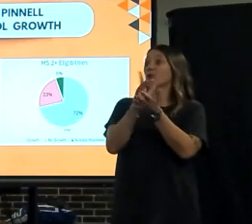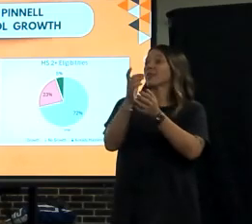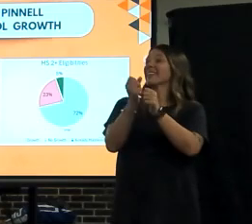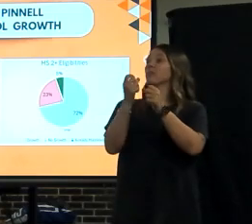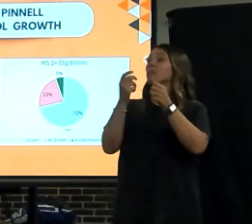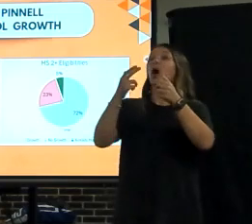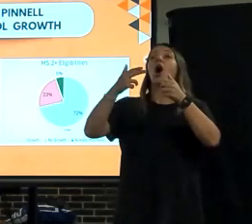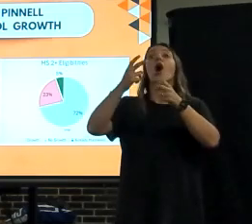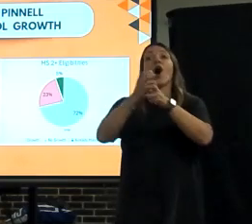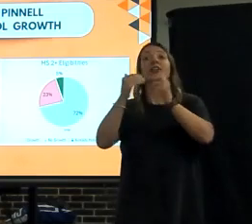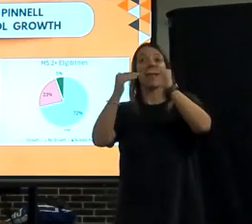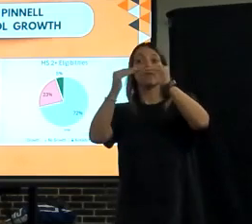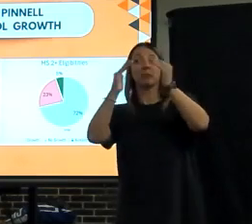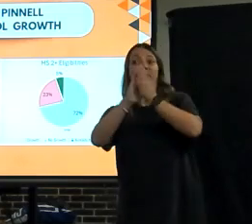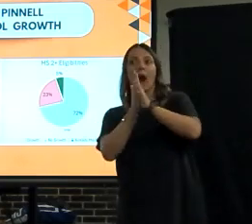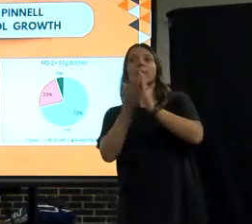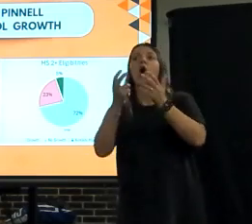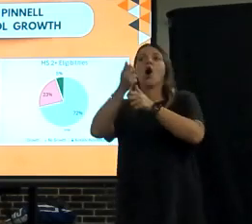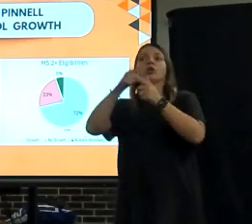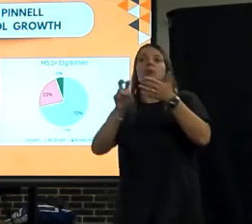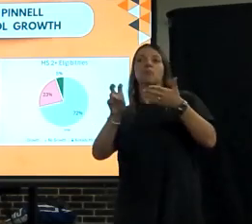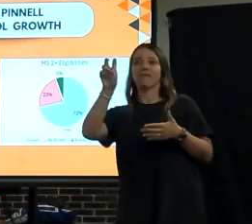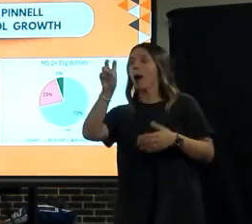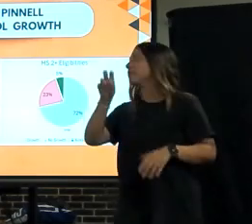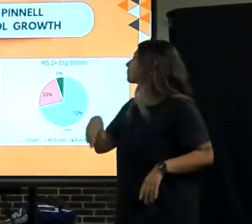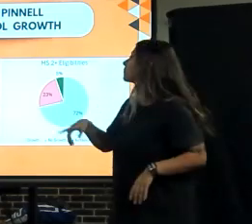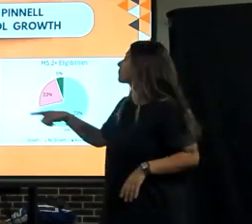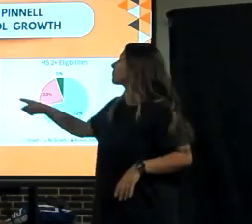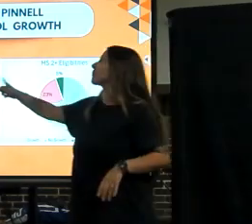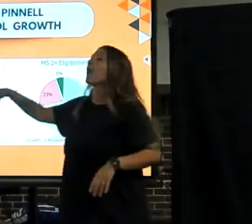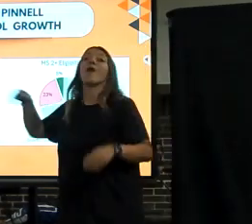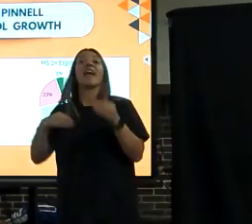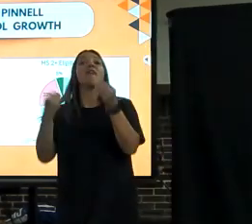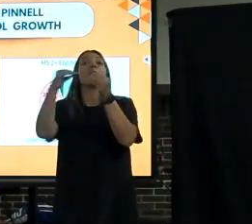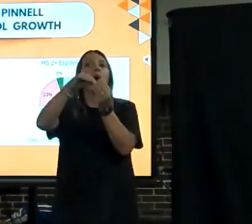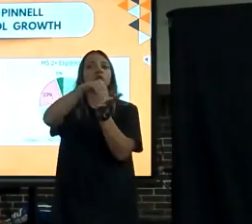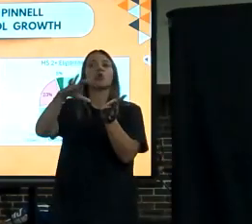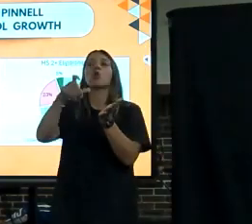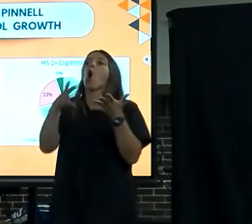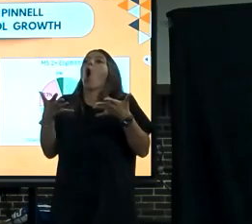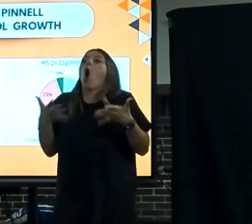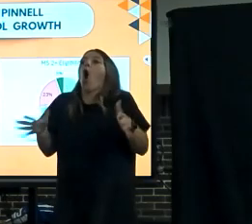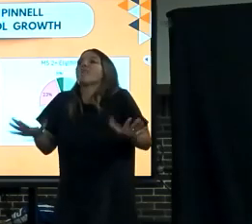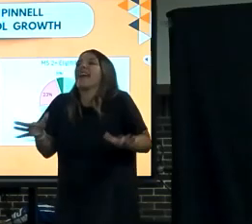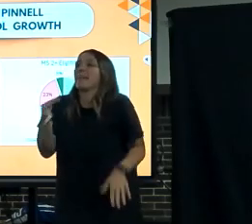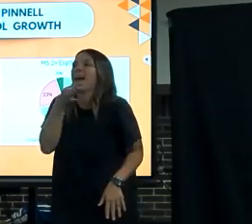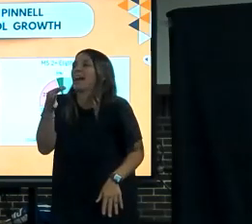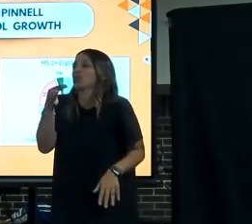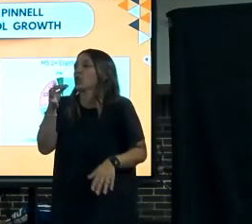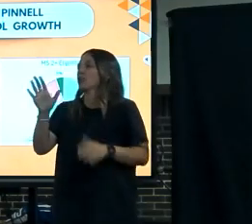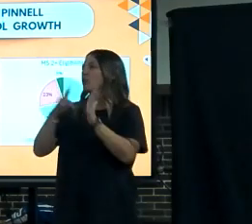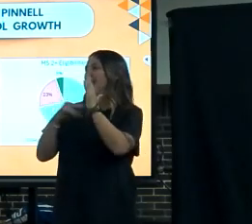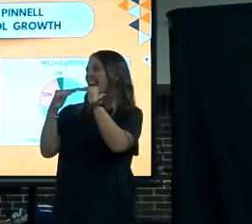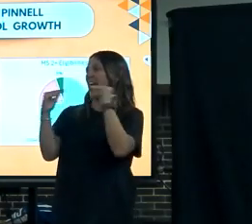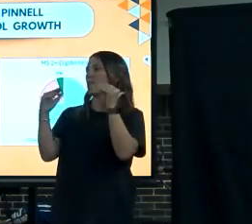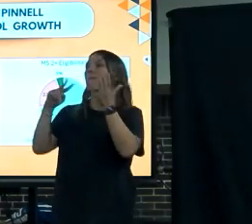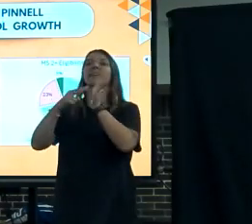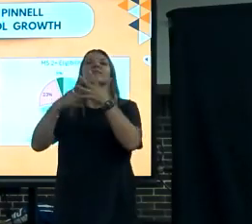So again, middle school, the harder the level becomes, the harder it is to move up, like I explained before. So